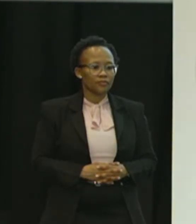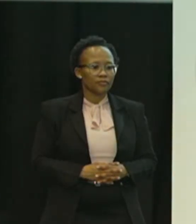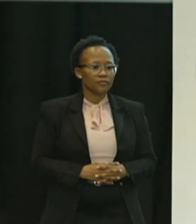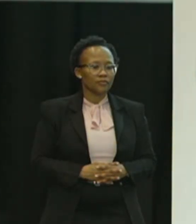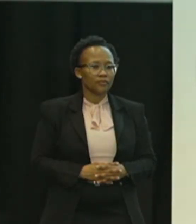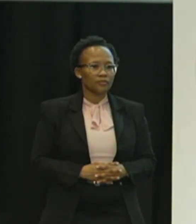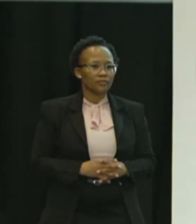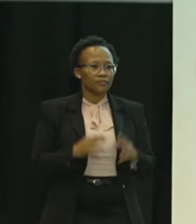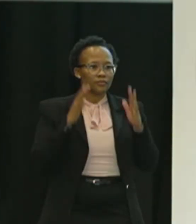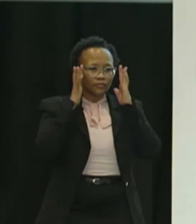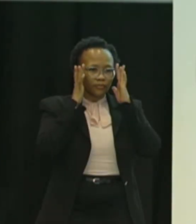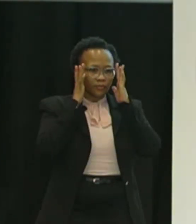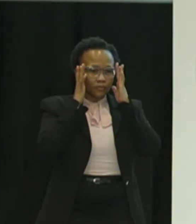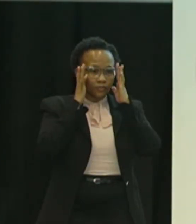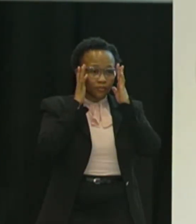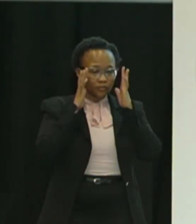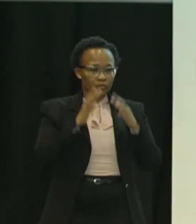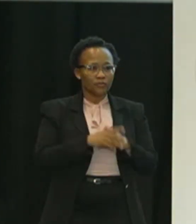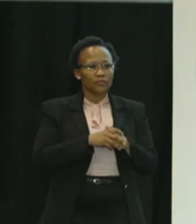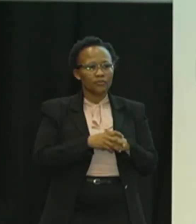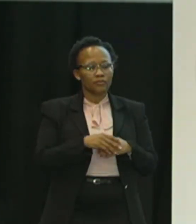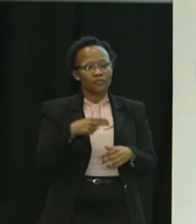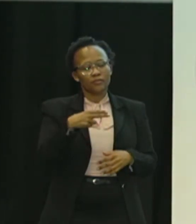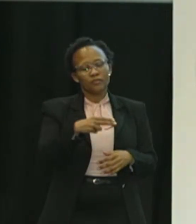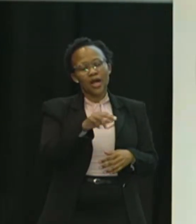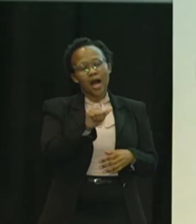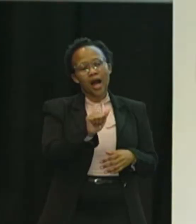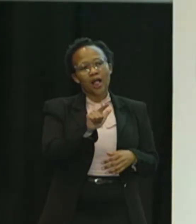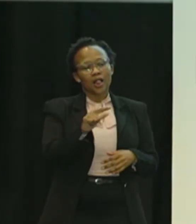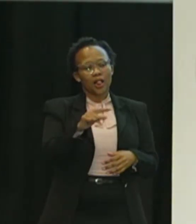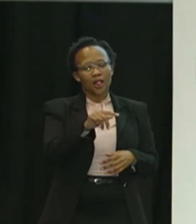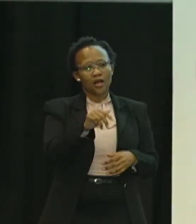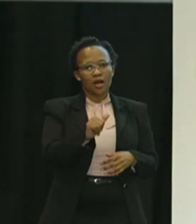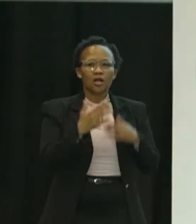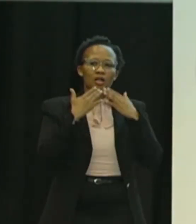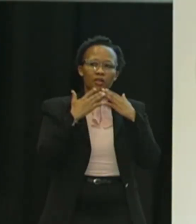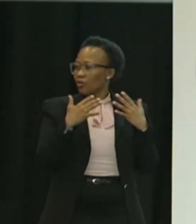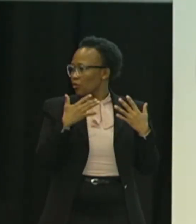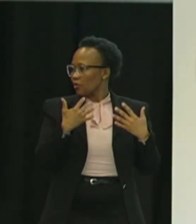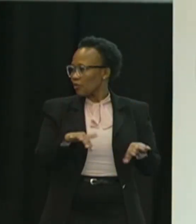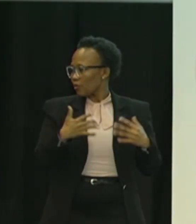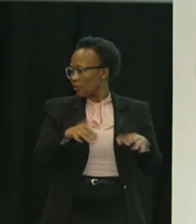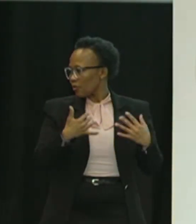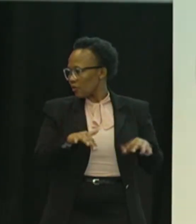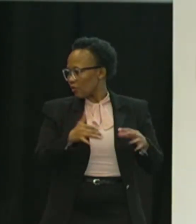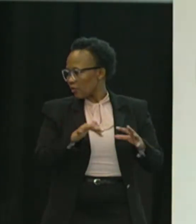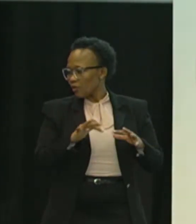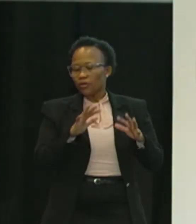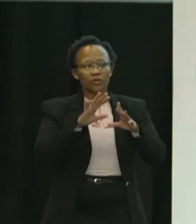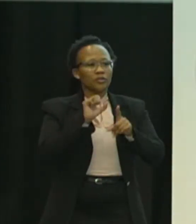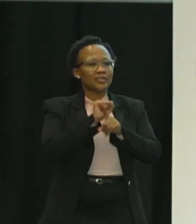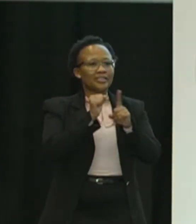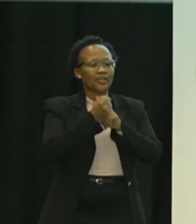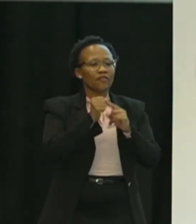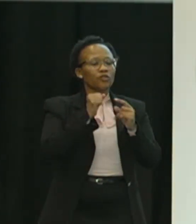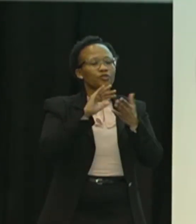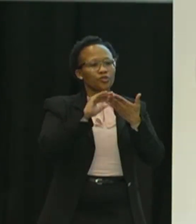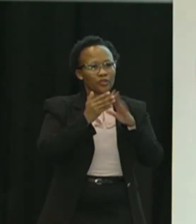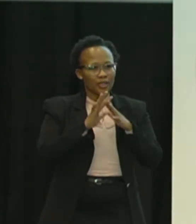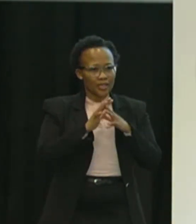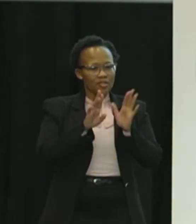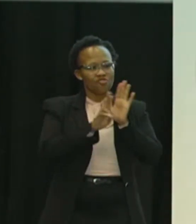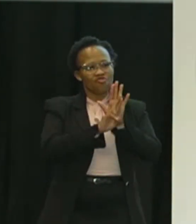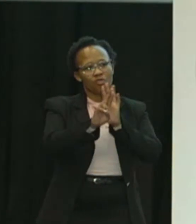Thank you, Helga. Next up, we've got our civil society representative. We were supposed to be joined by